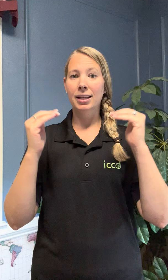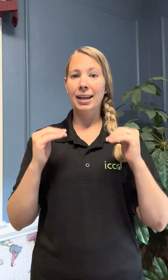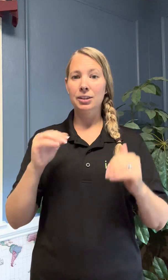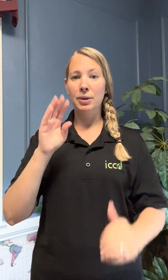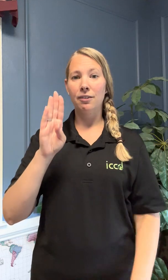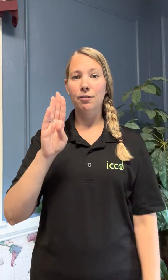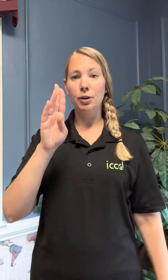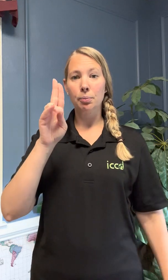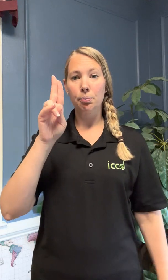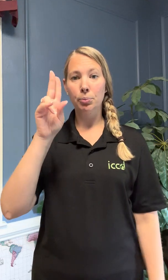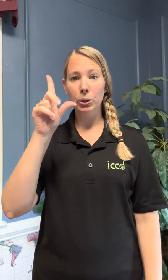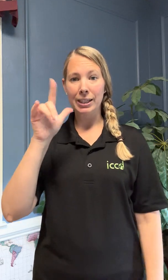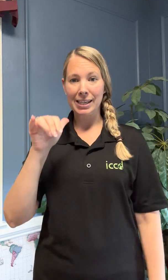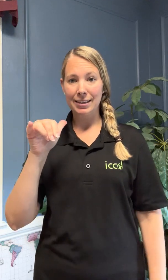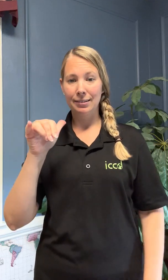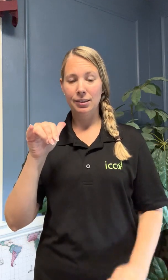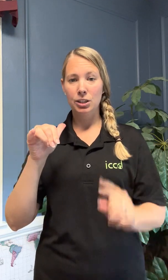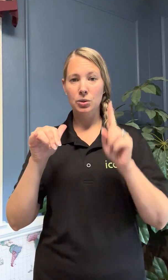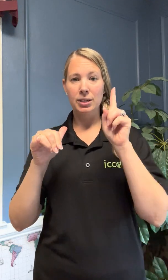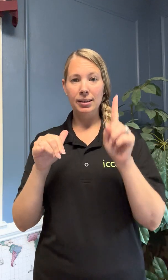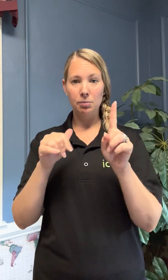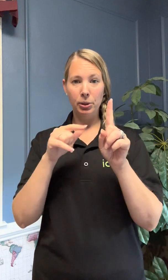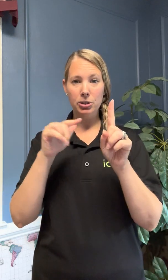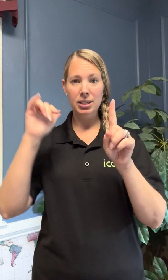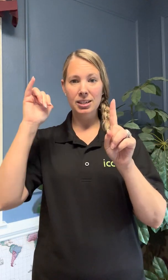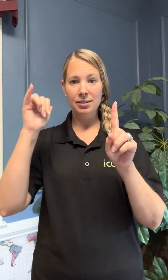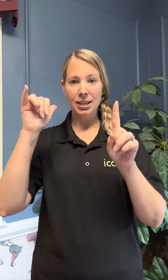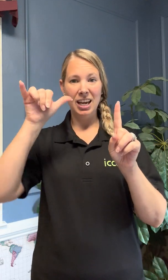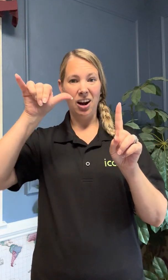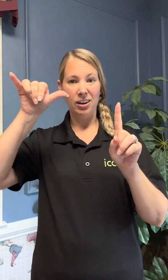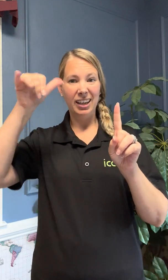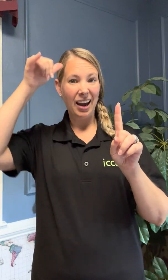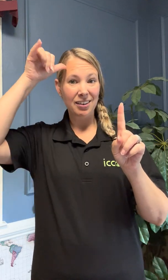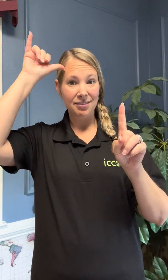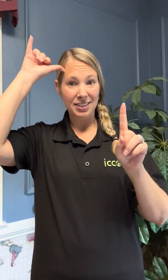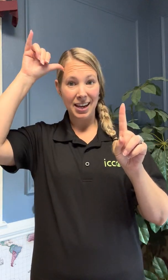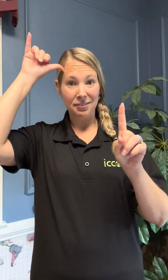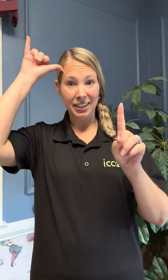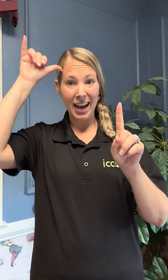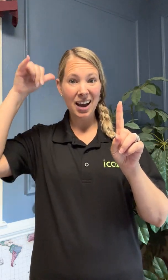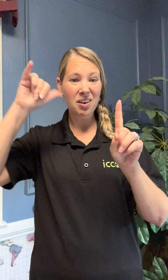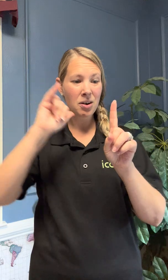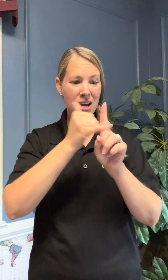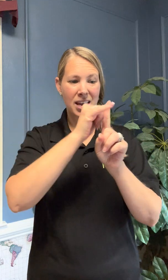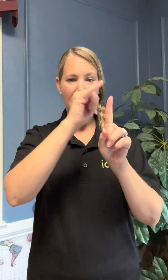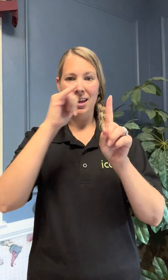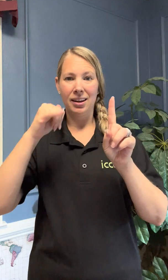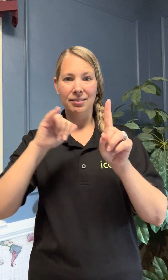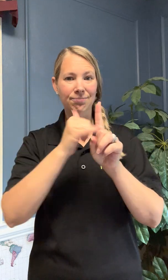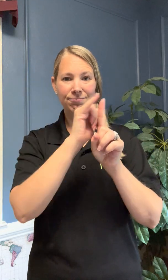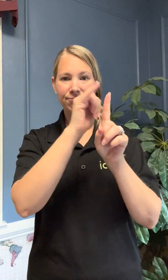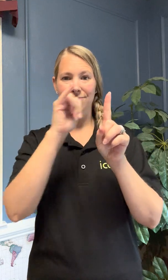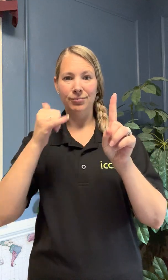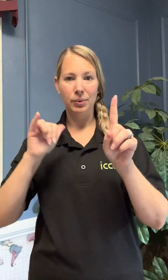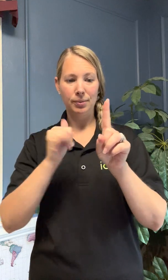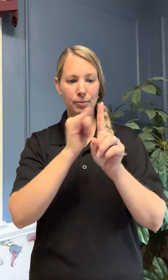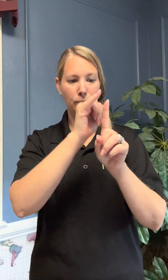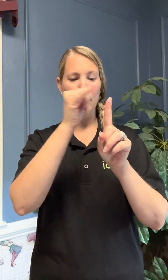Next we have bully. So we take the person, our kind of the sign for cow, and rub up